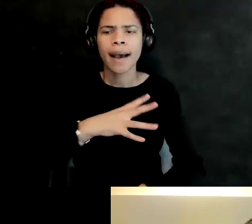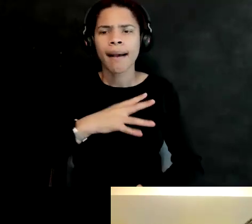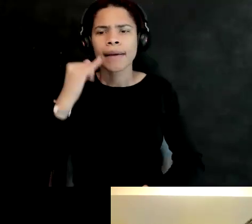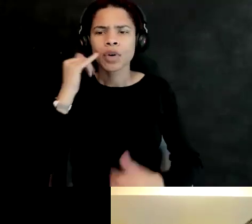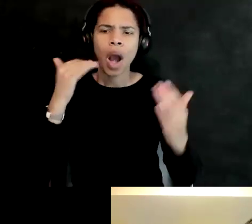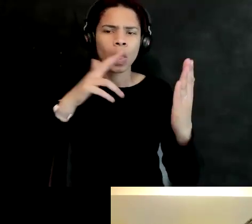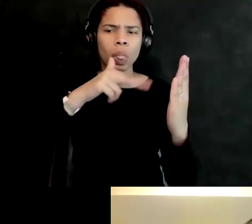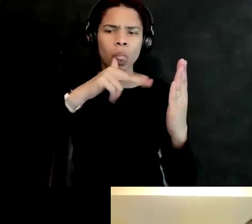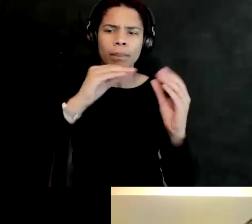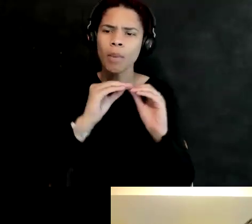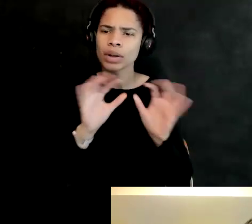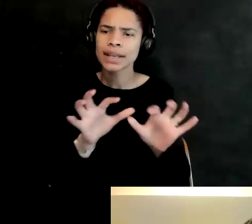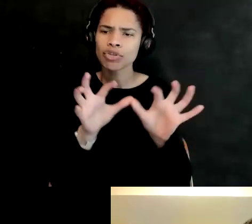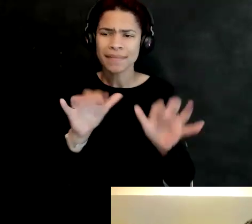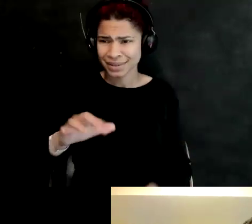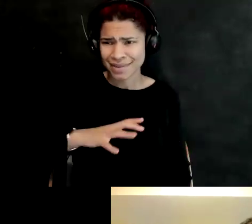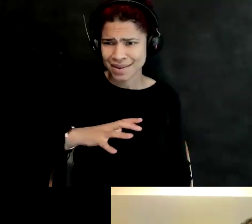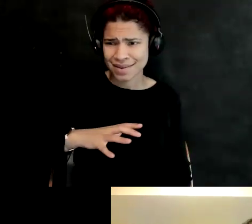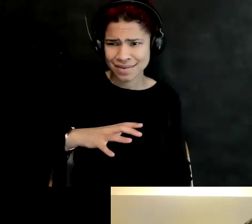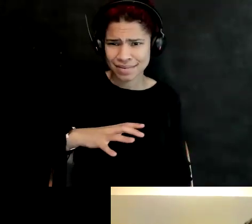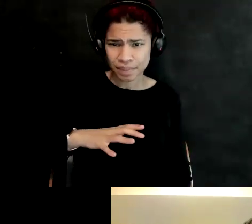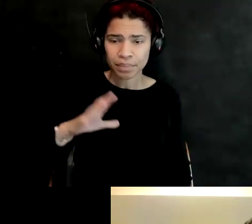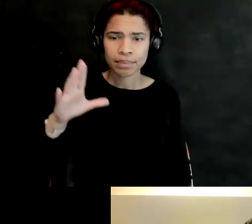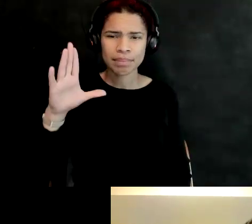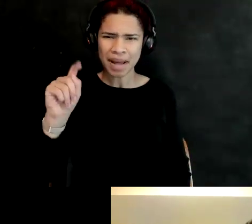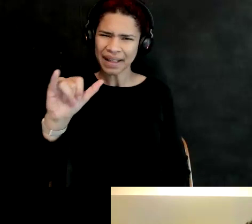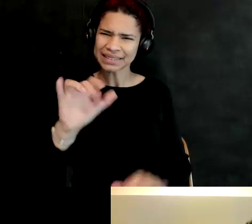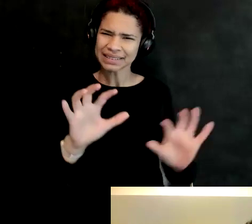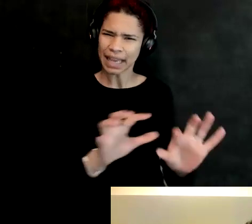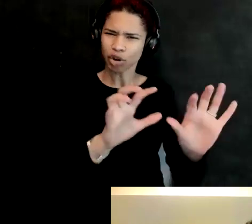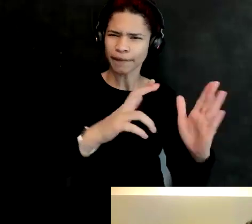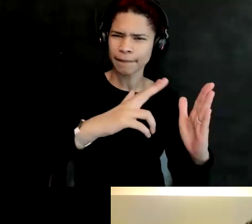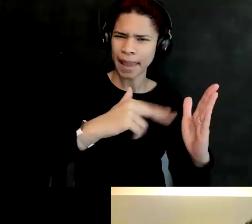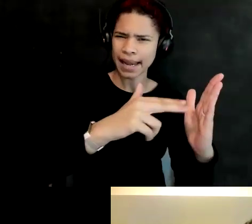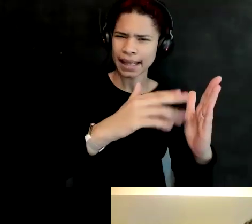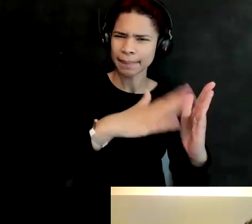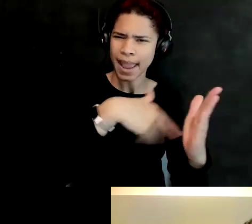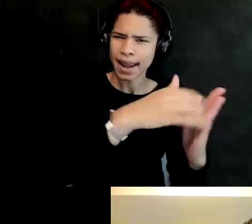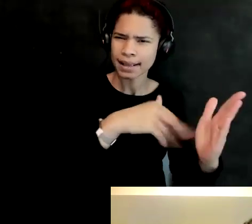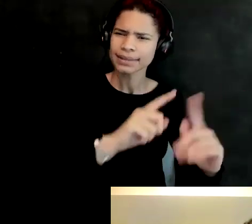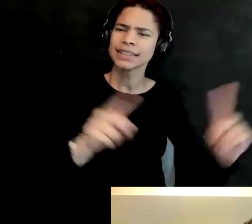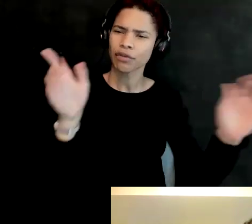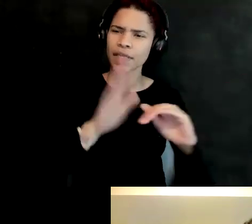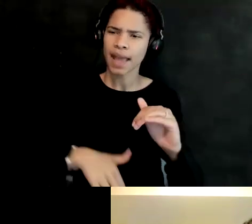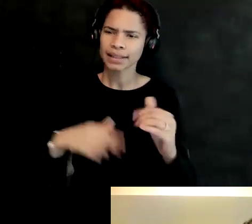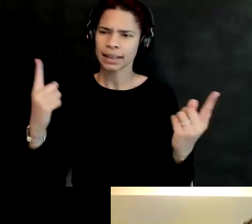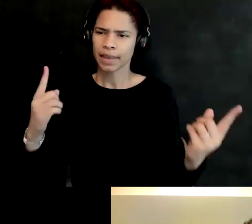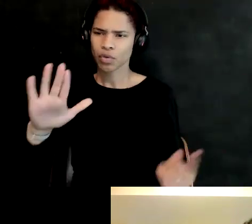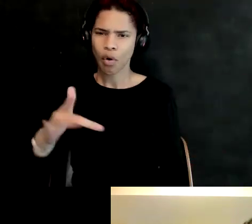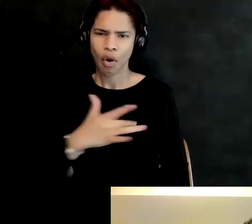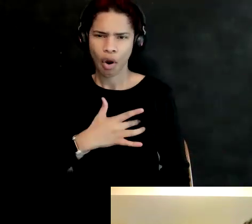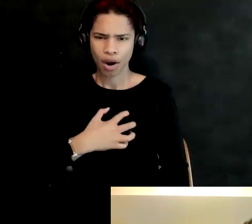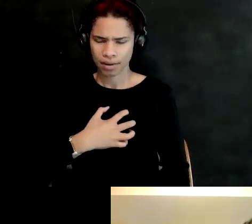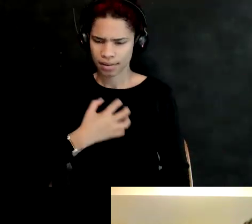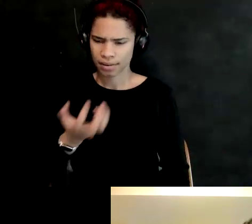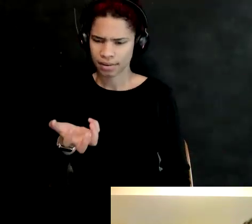something decorative. Well, that's all right too. But that's a decorative painting. That's a lot different than doing something from the heart, something